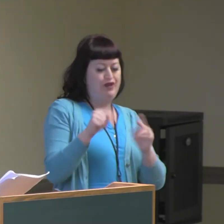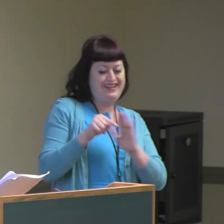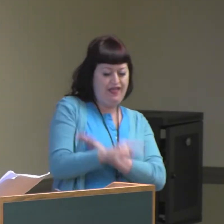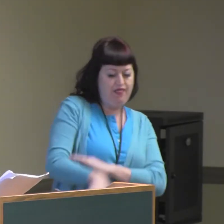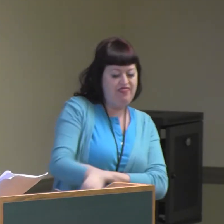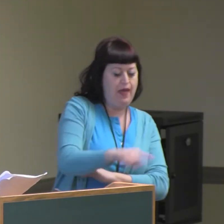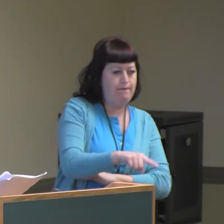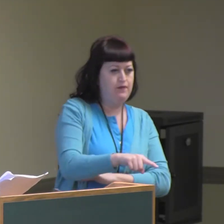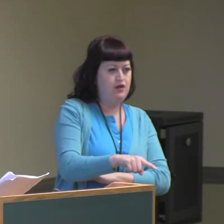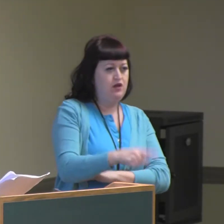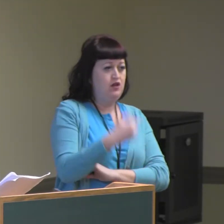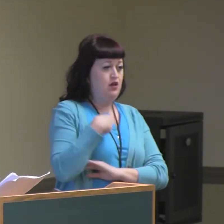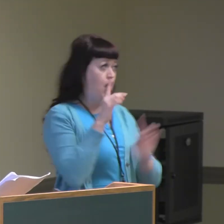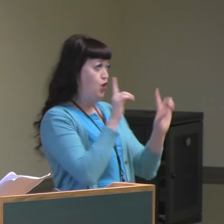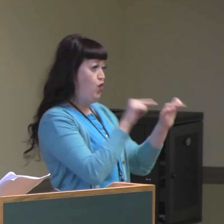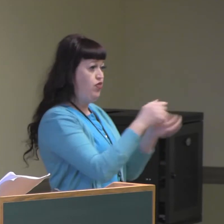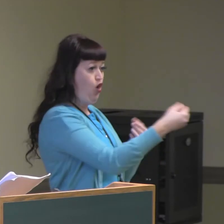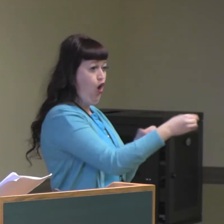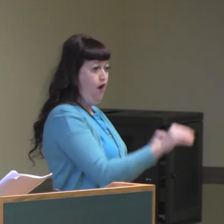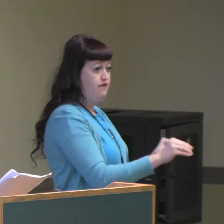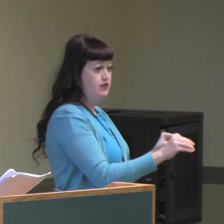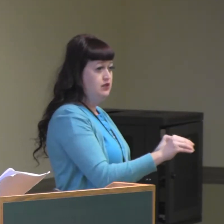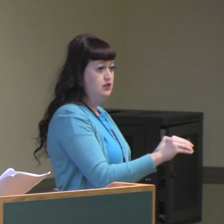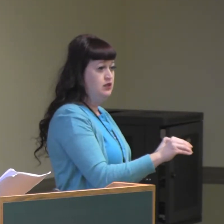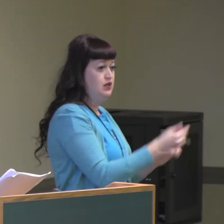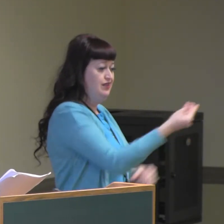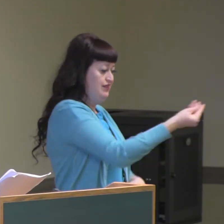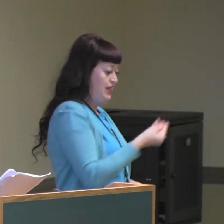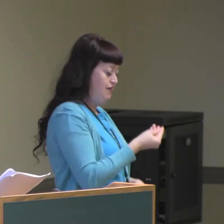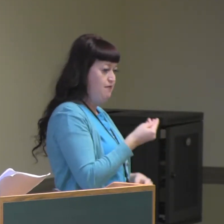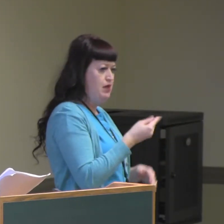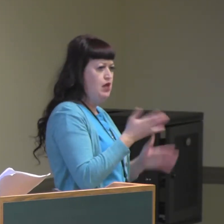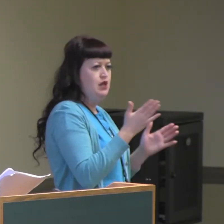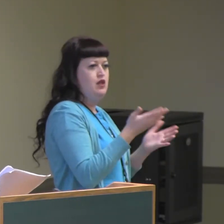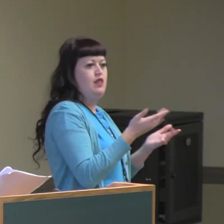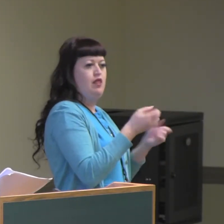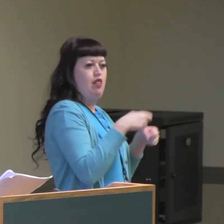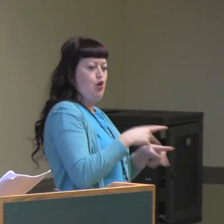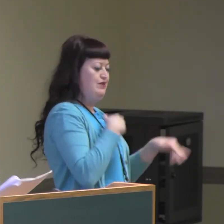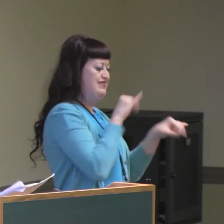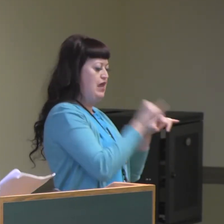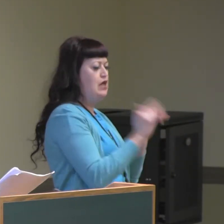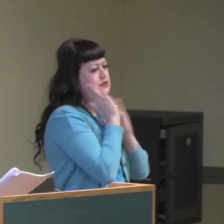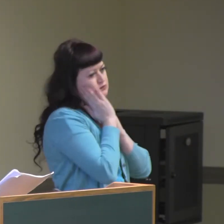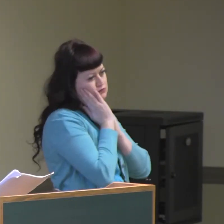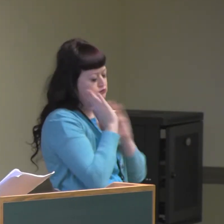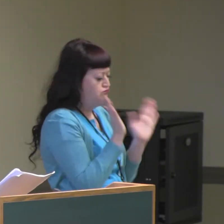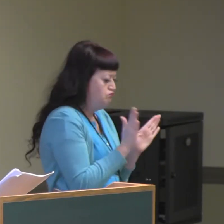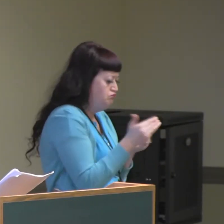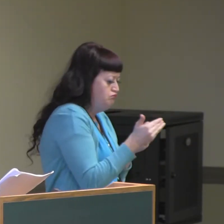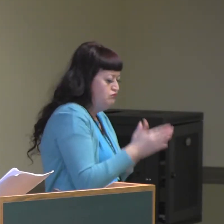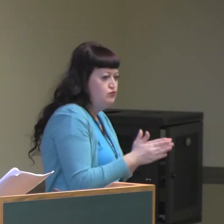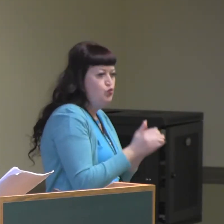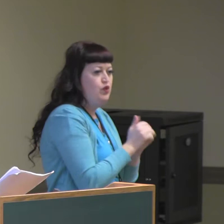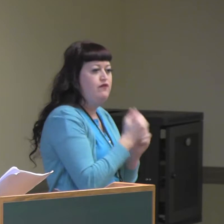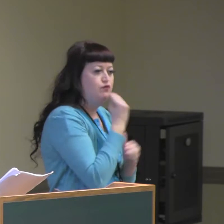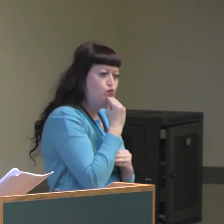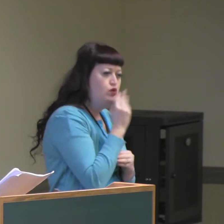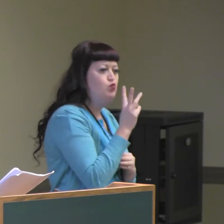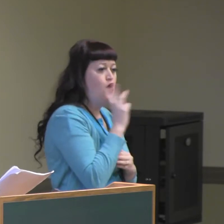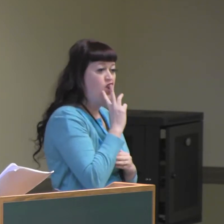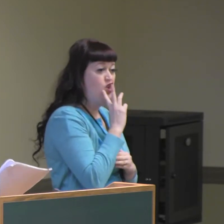They took me to the main office and they gave me a small bedroom, food and water, which is I share with other six